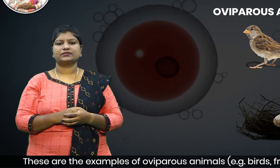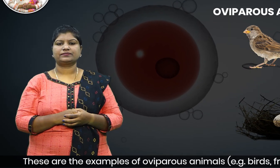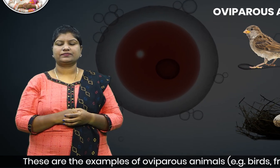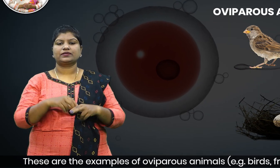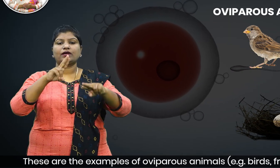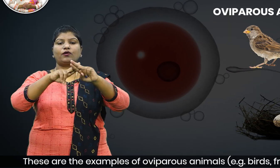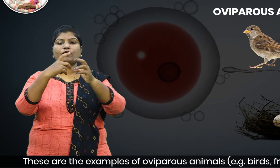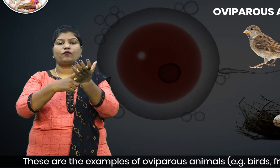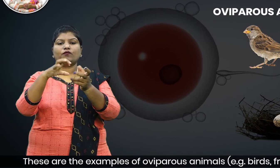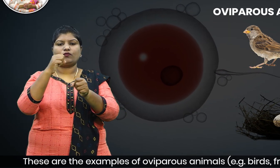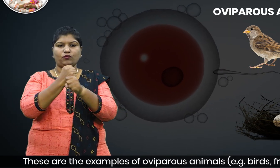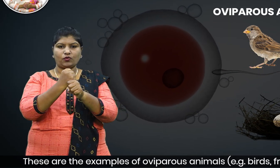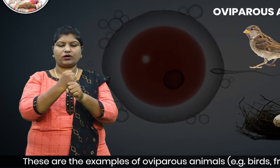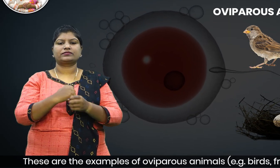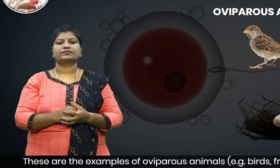frog,